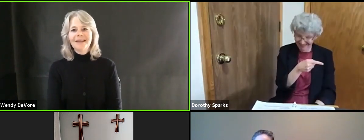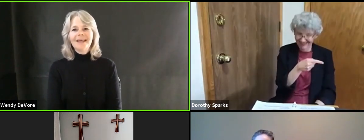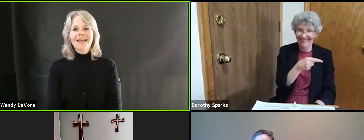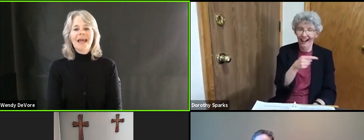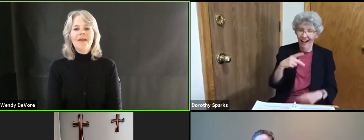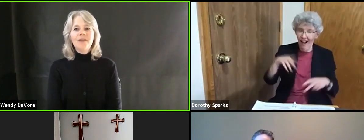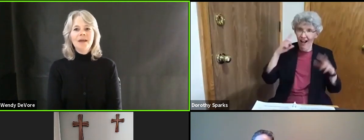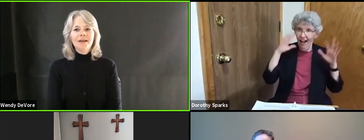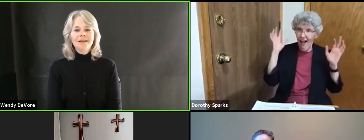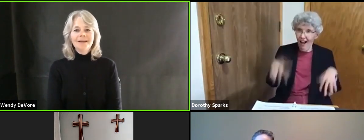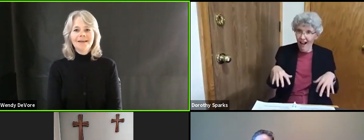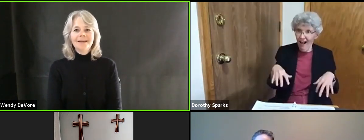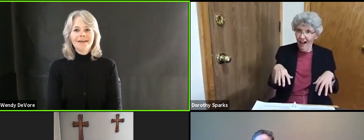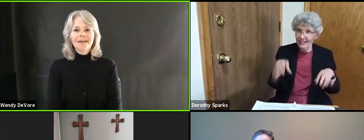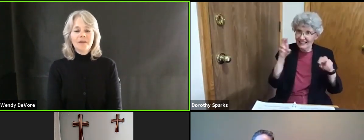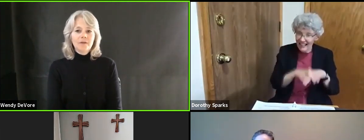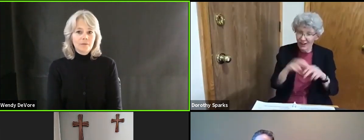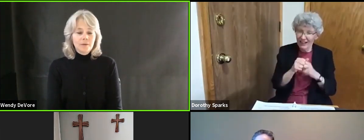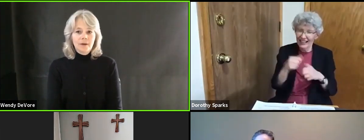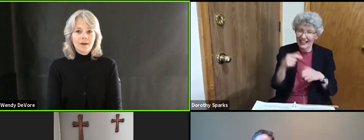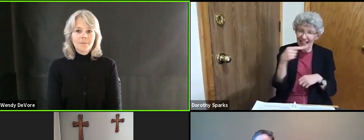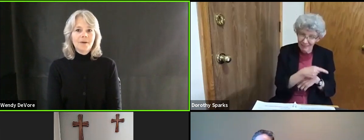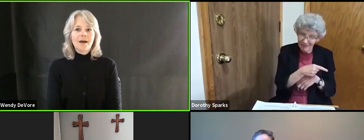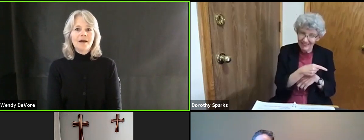else. And then,